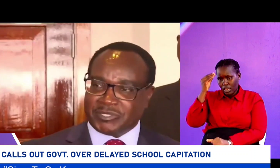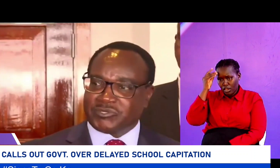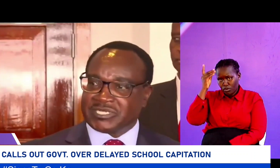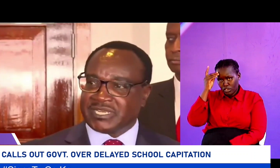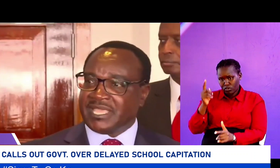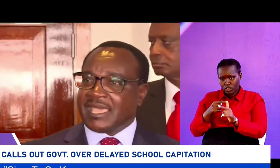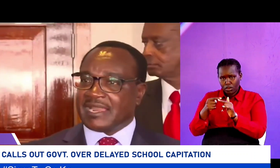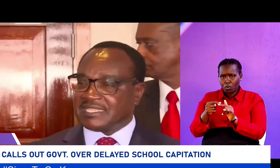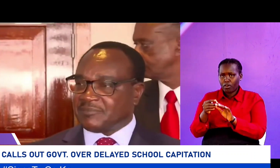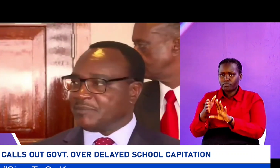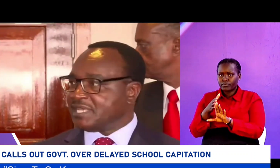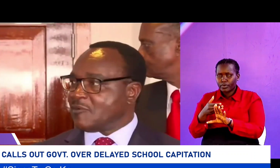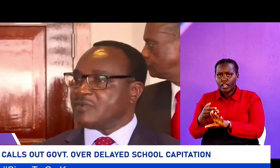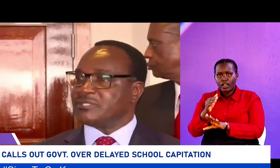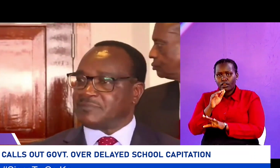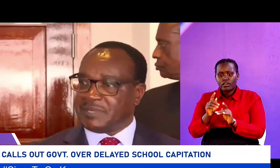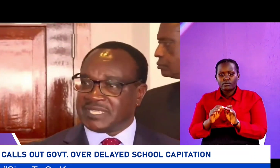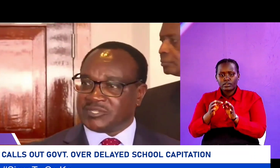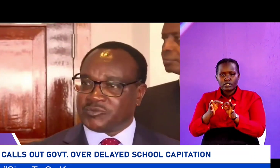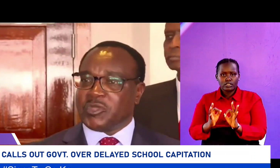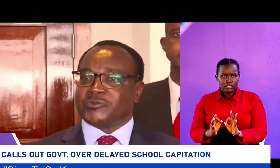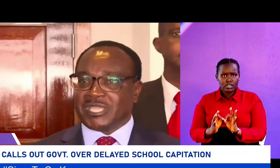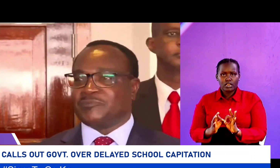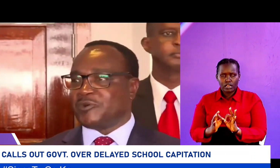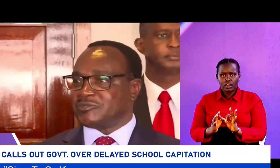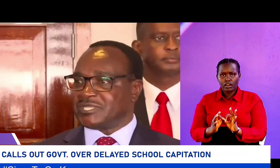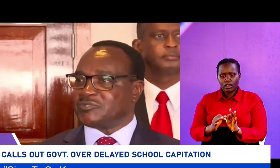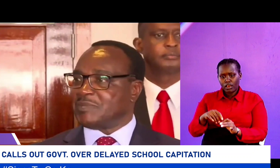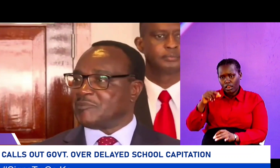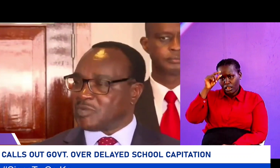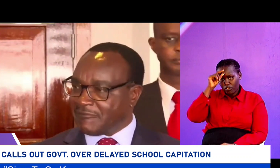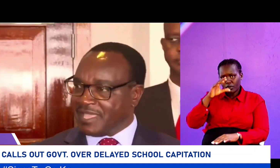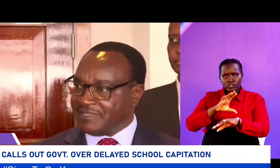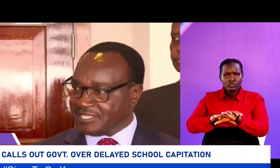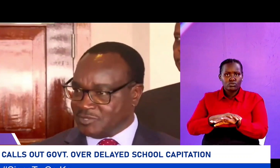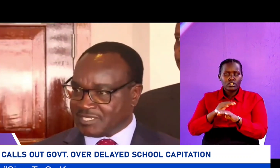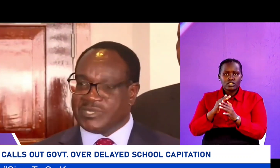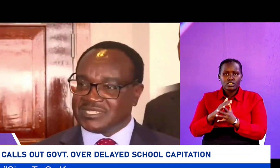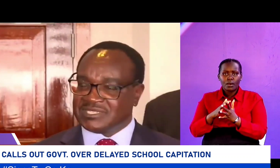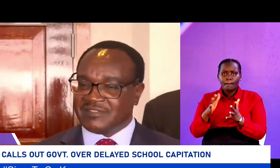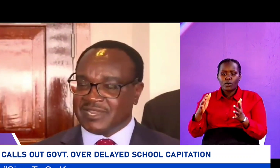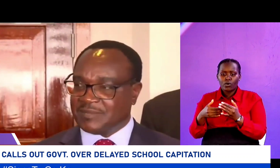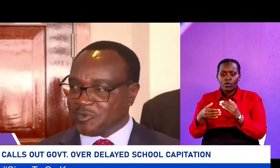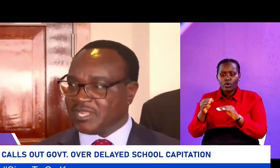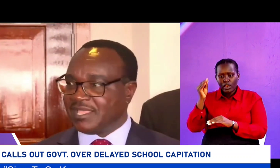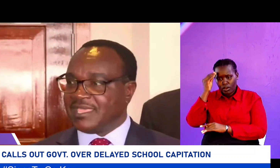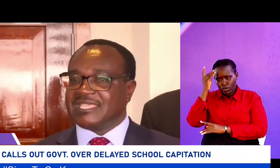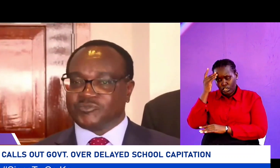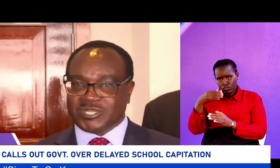persuade Treasury under Supplementary 1 or Supplementary 2 to get more resources to be able to cover the students. Student-centered funding model is to